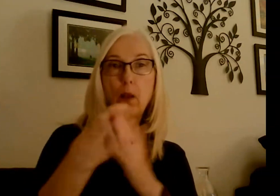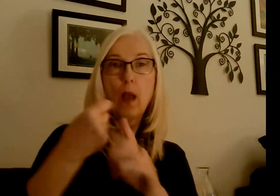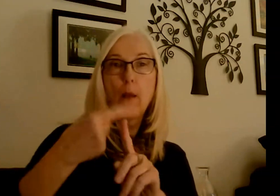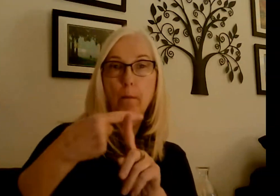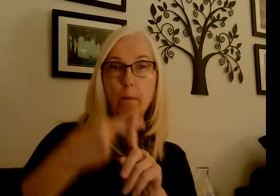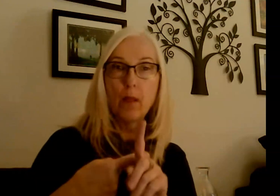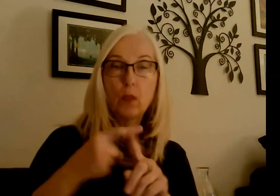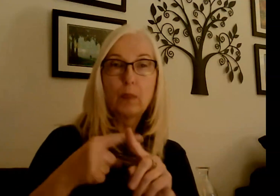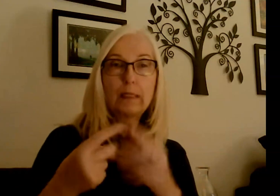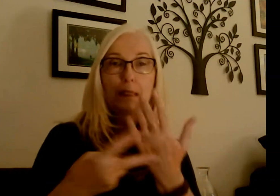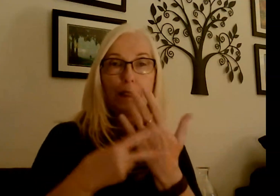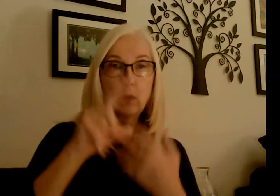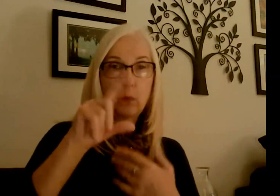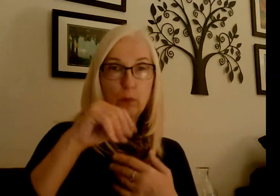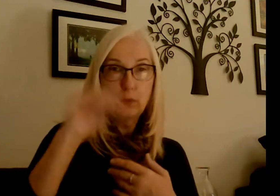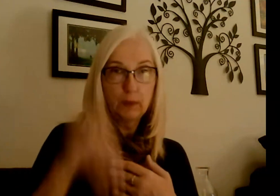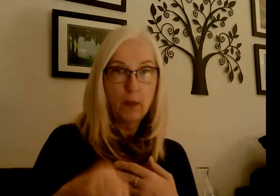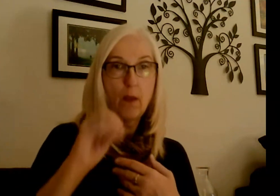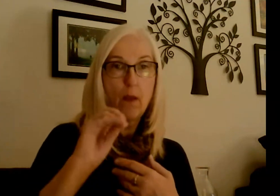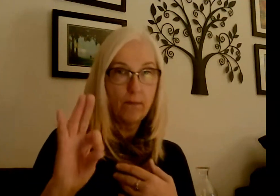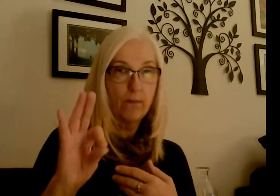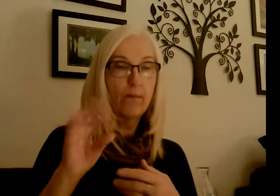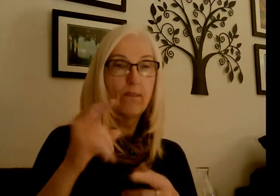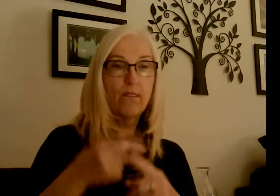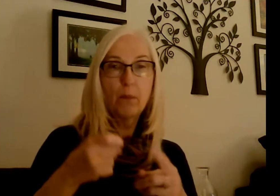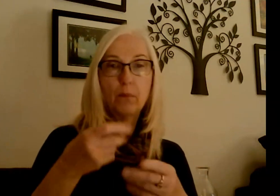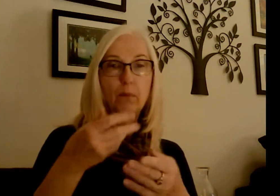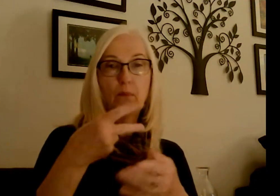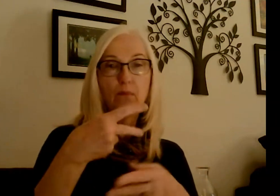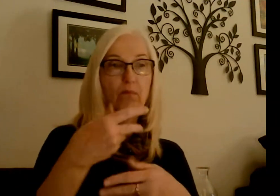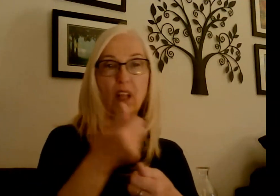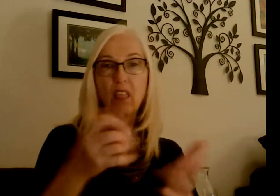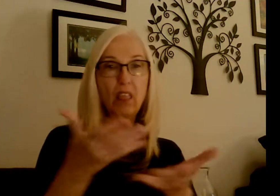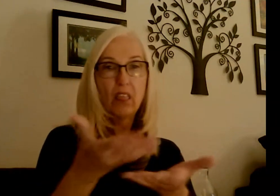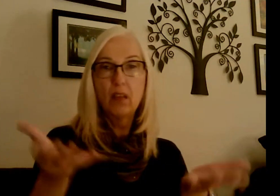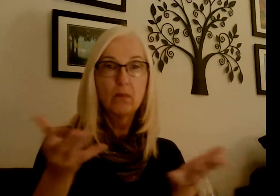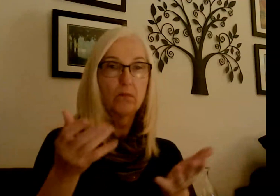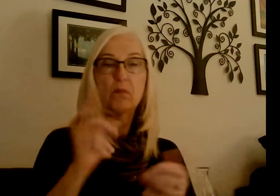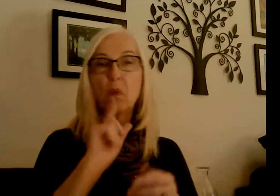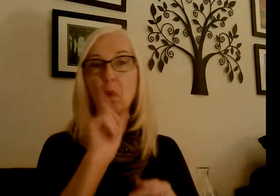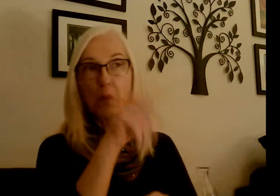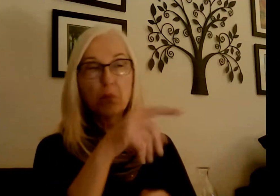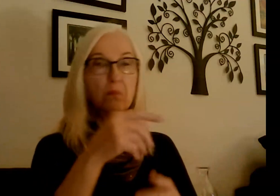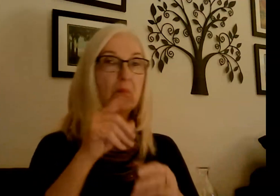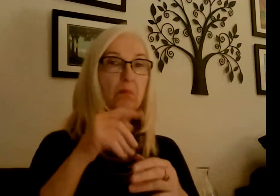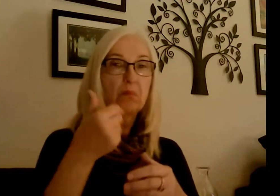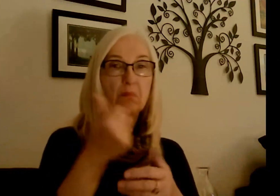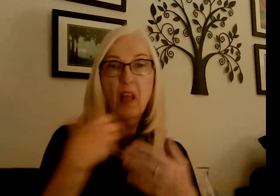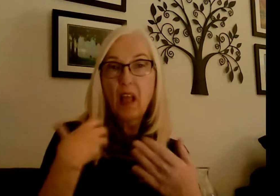I was working 10-hour work days, and when I had gotten off work, I would go to